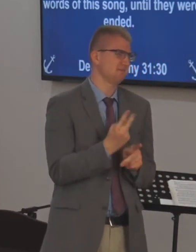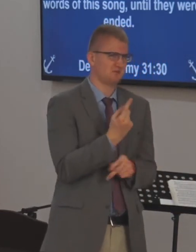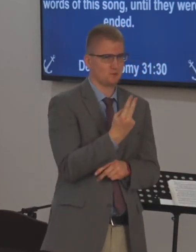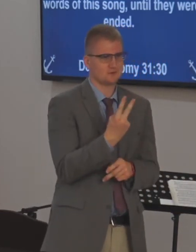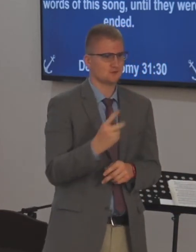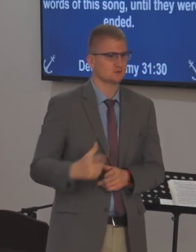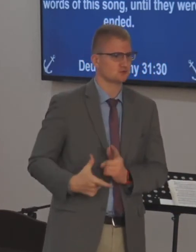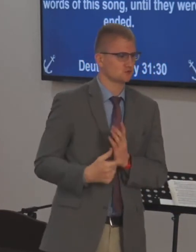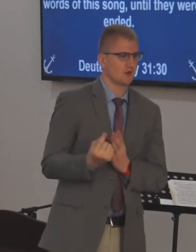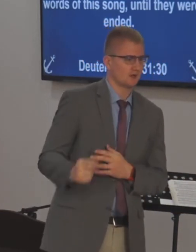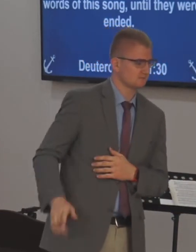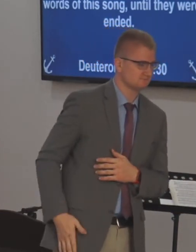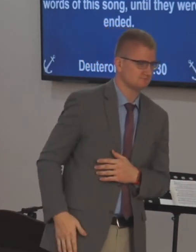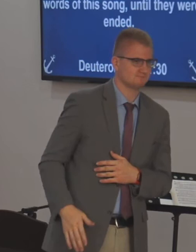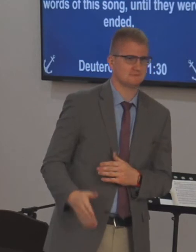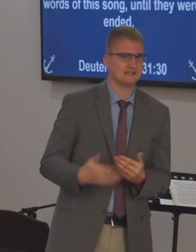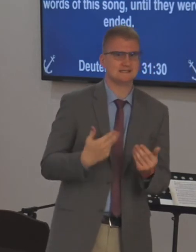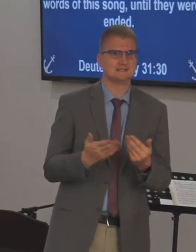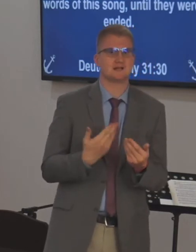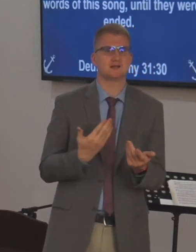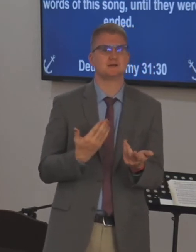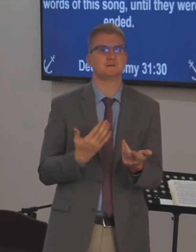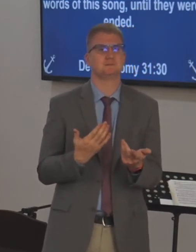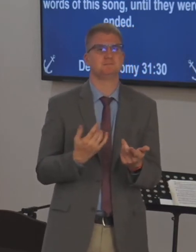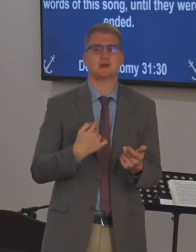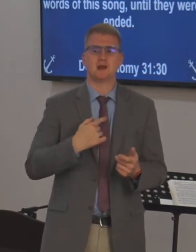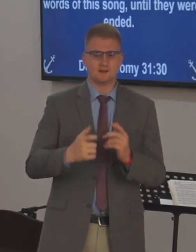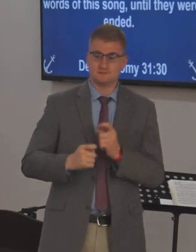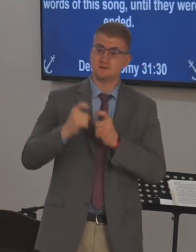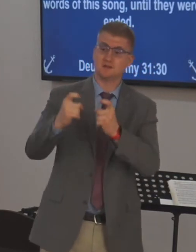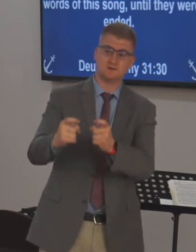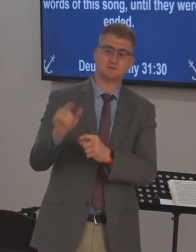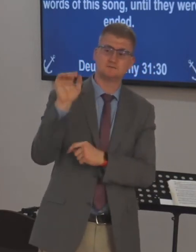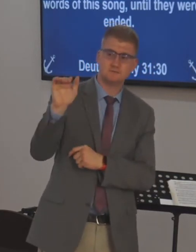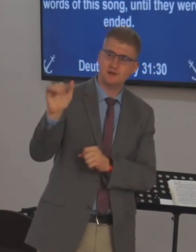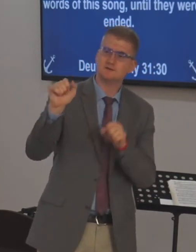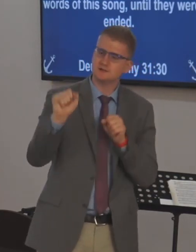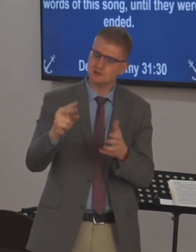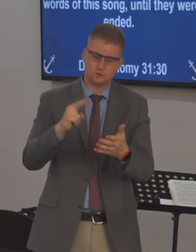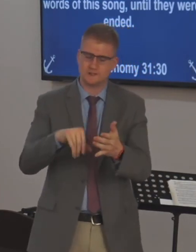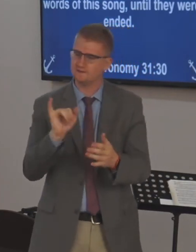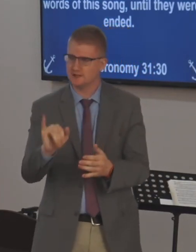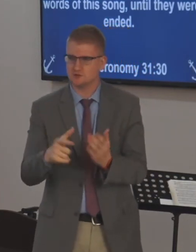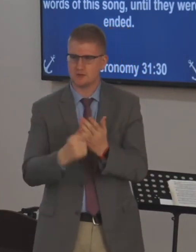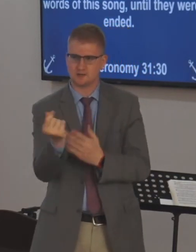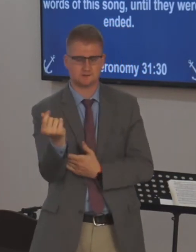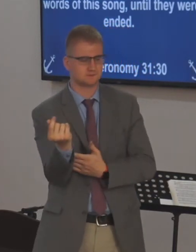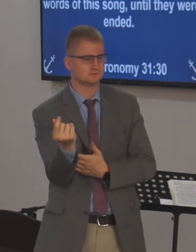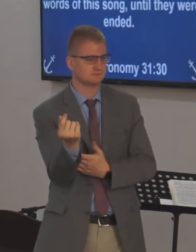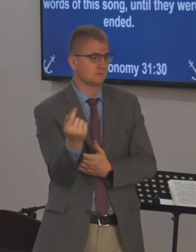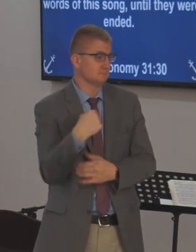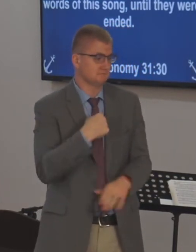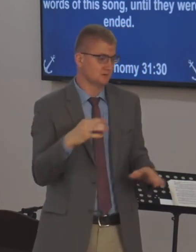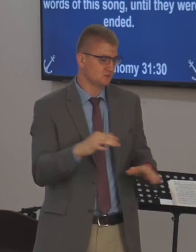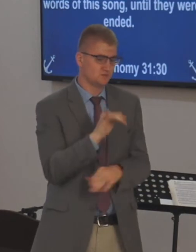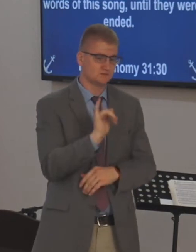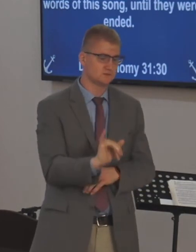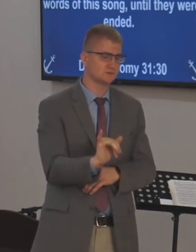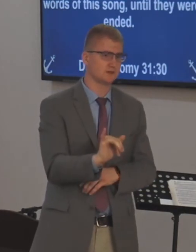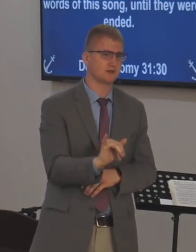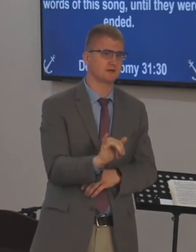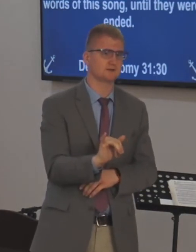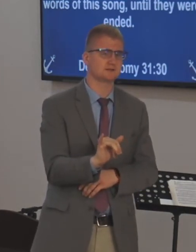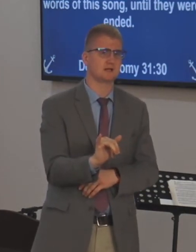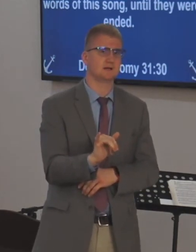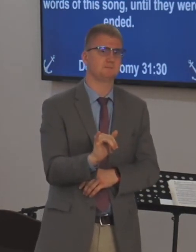and would you read it? And I do that 5 days a week, sometimes 6 days a week. There isn't a soul in here. If you're